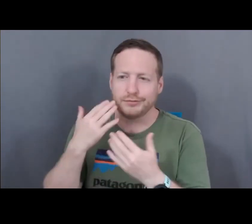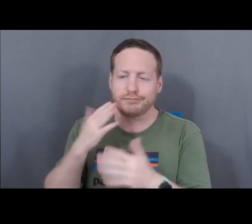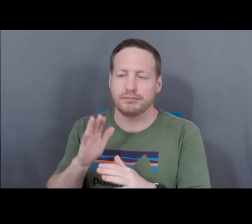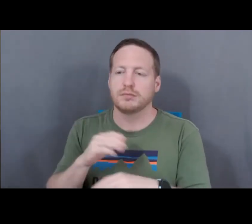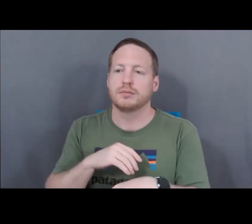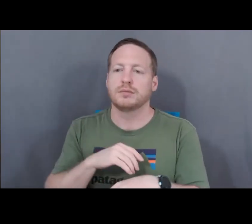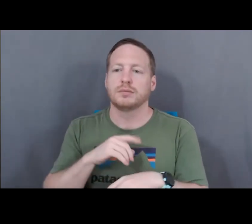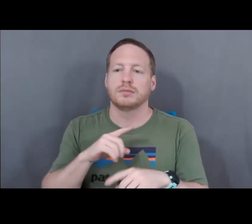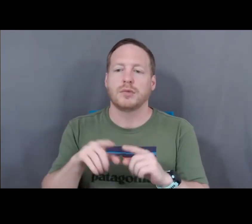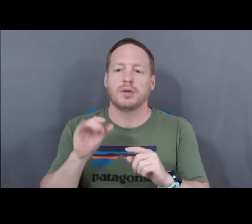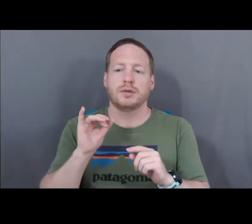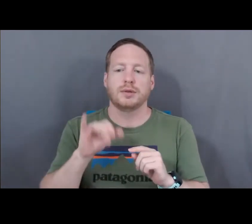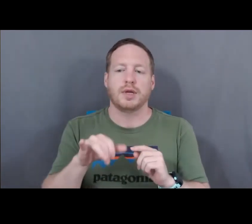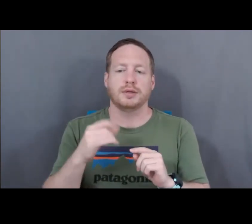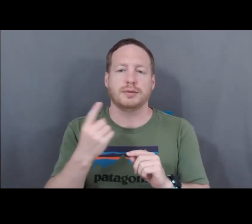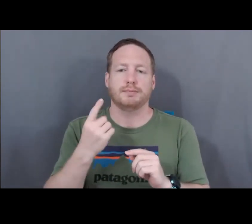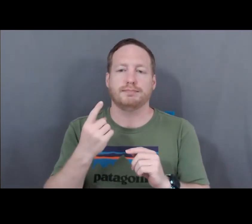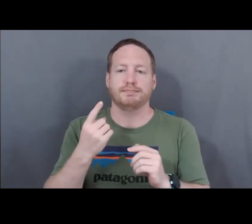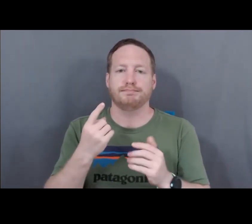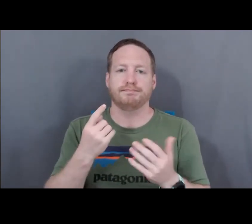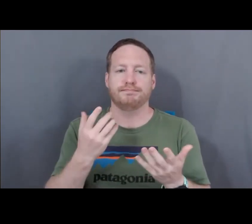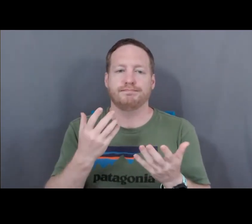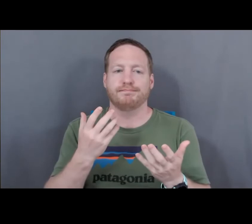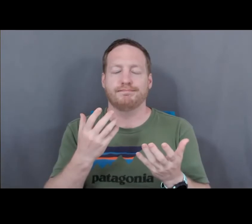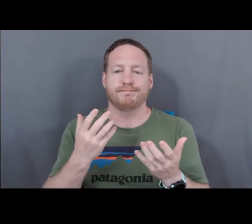know when that special election will occur. And